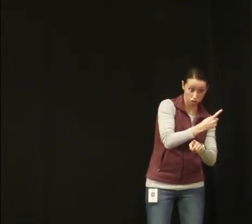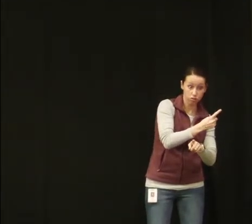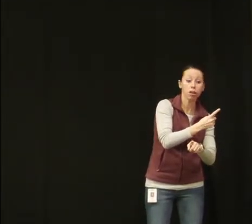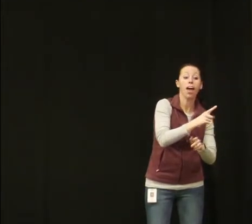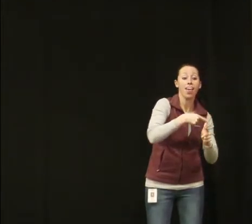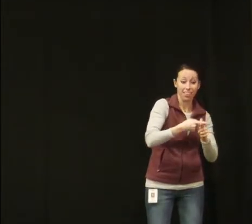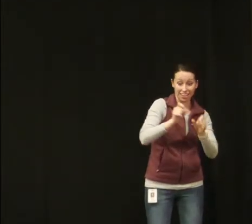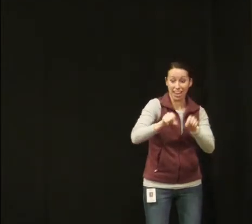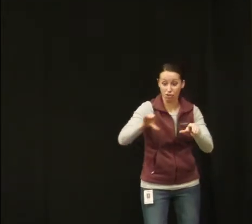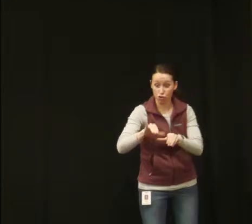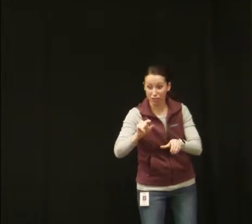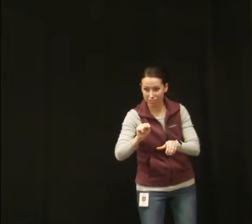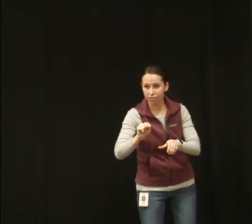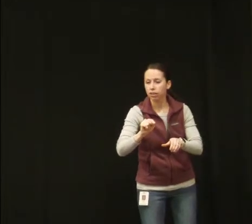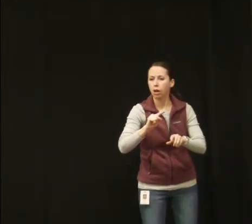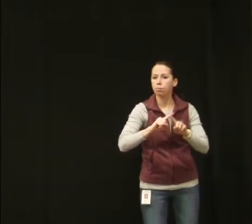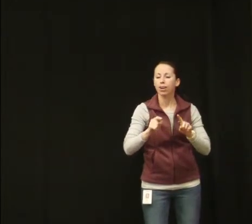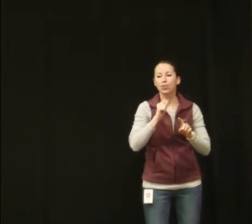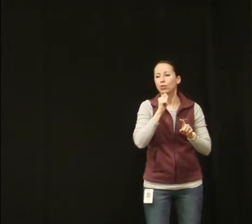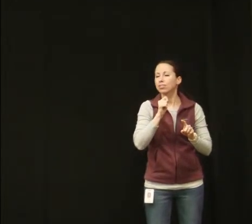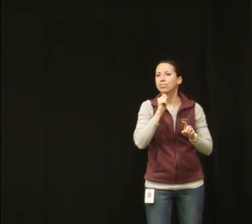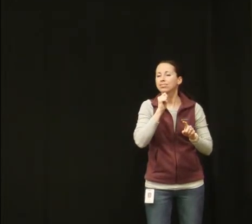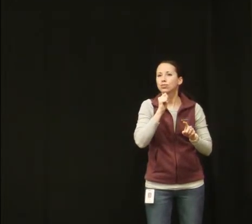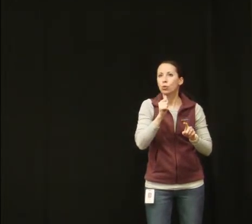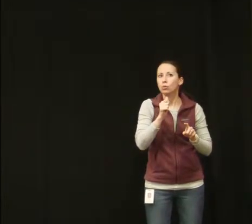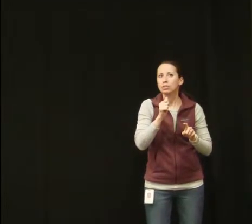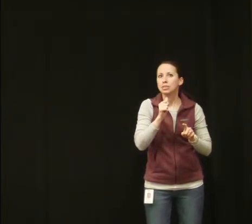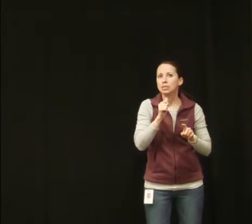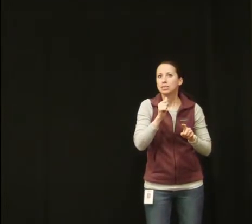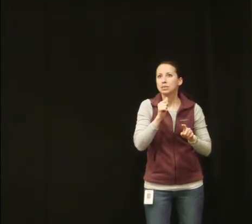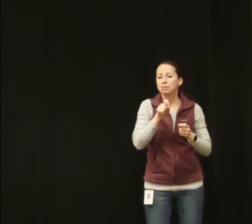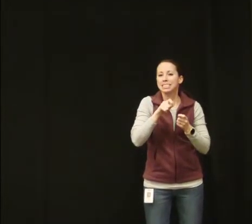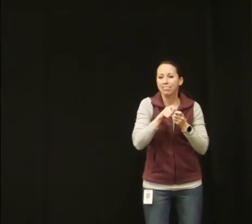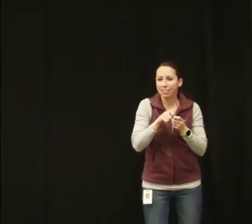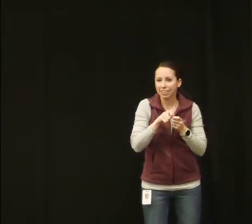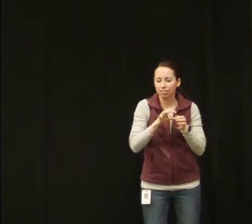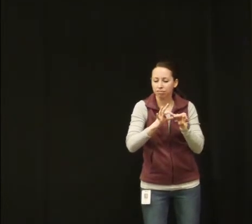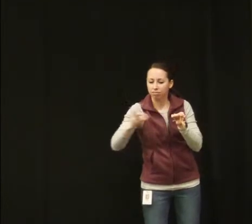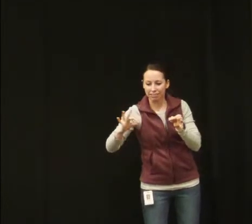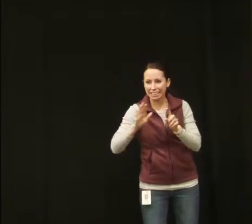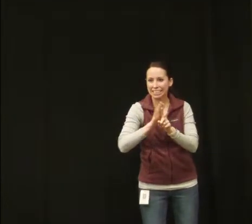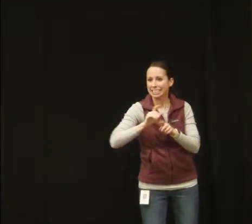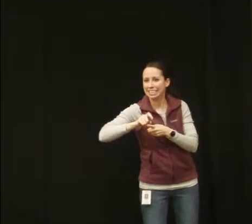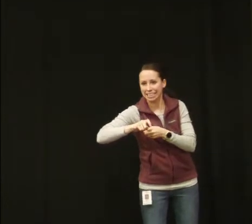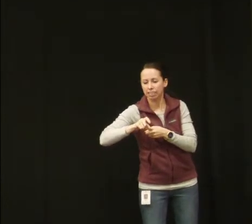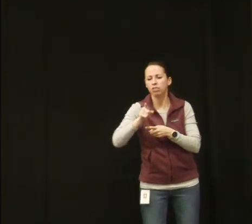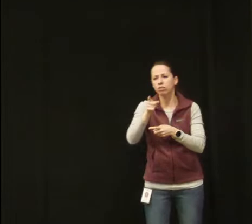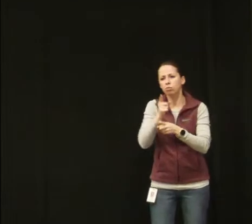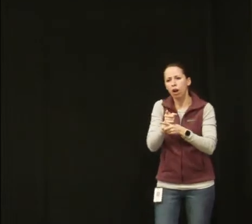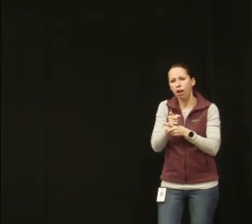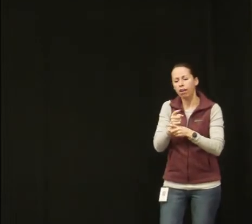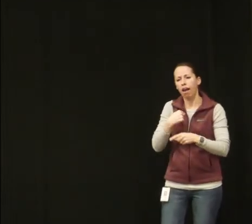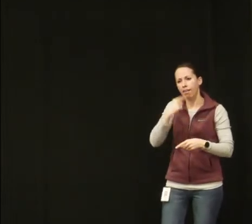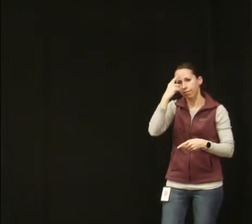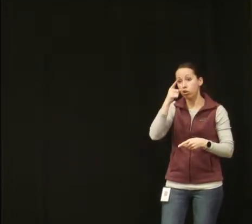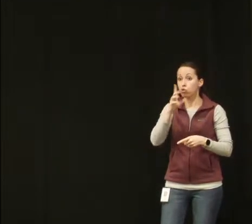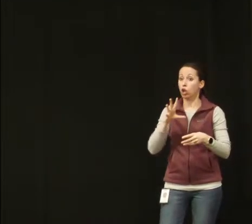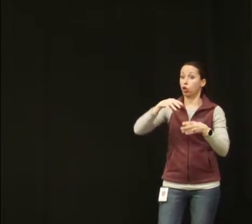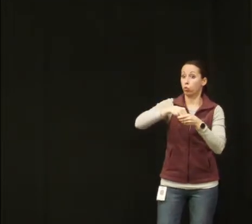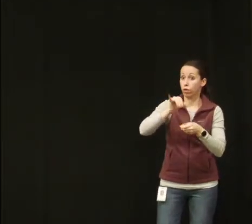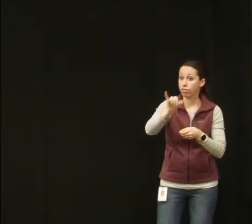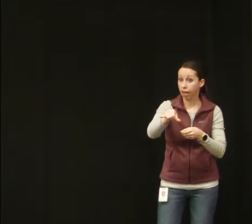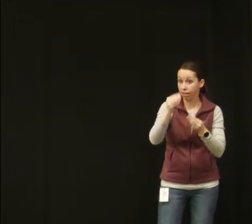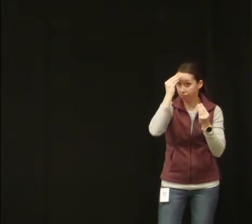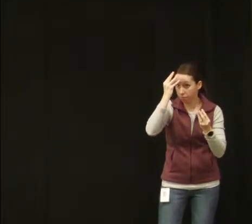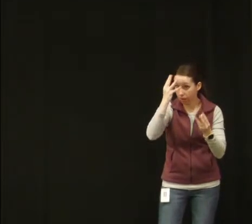it. Yeah. It just doesn't specifically say Is needs, yeah. I think as long as you're including that in